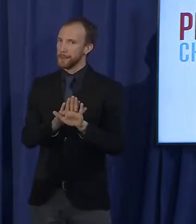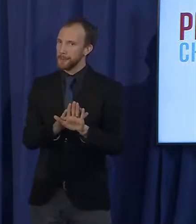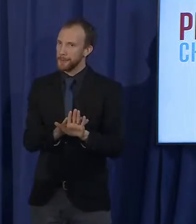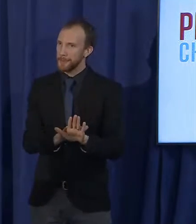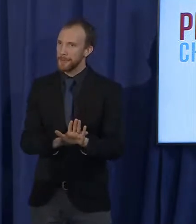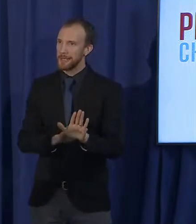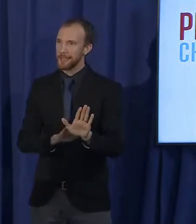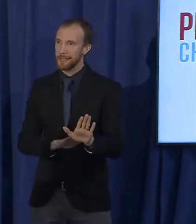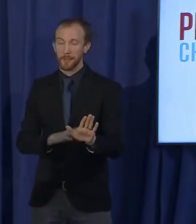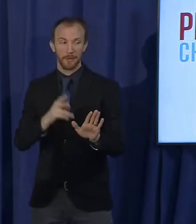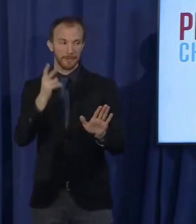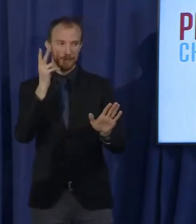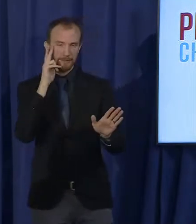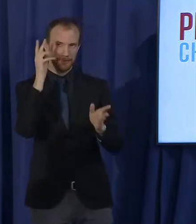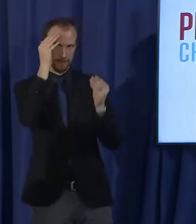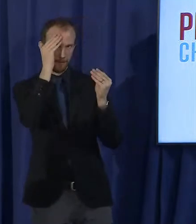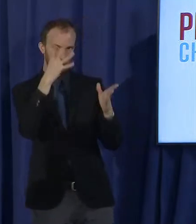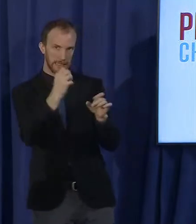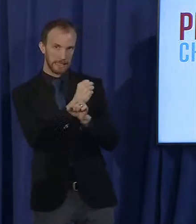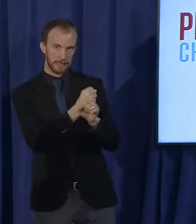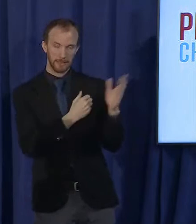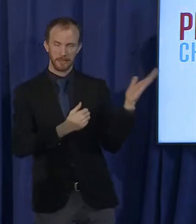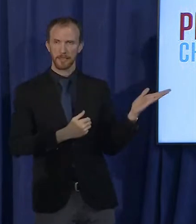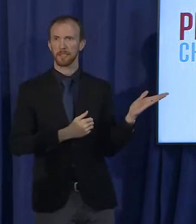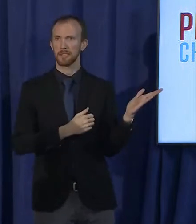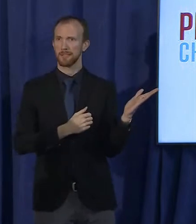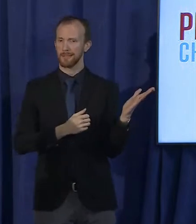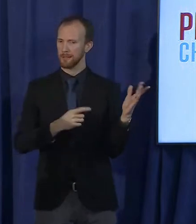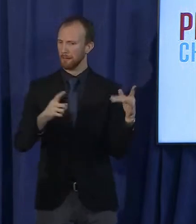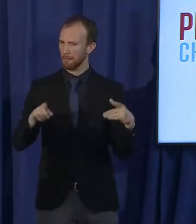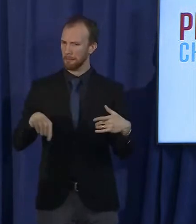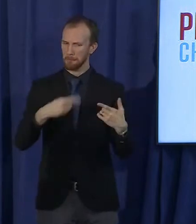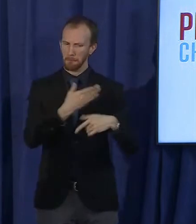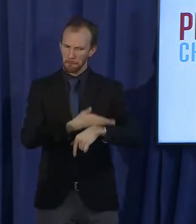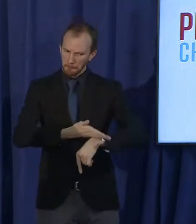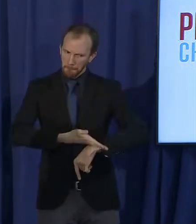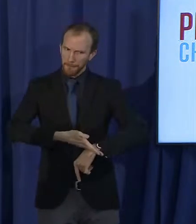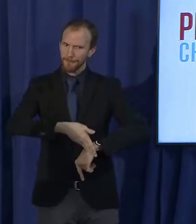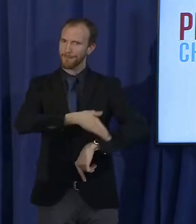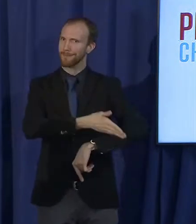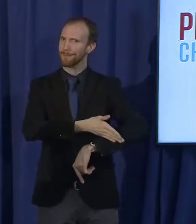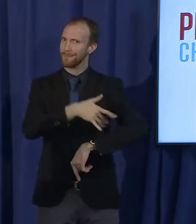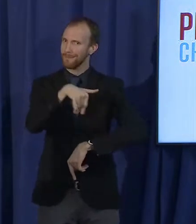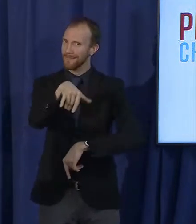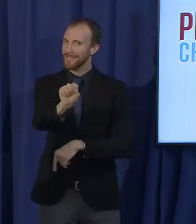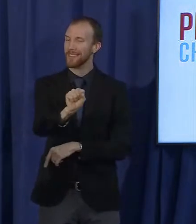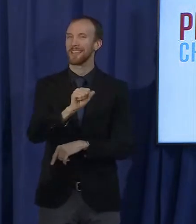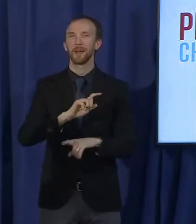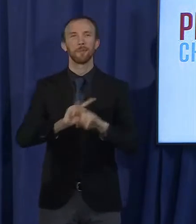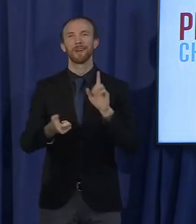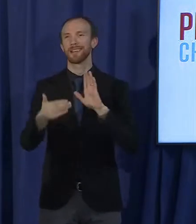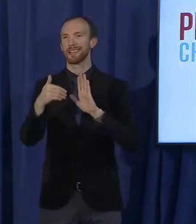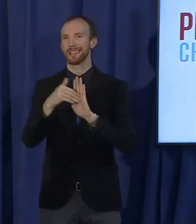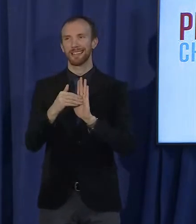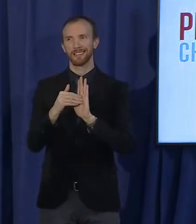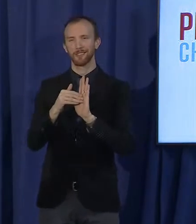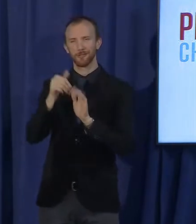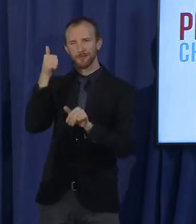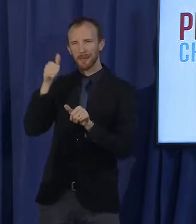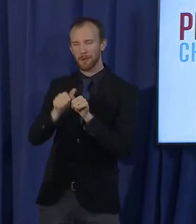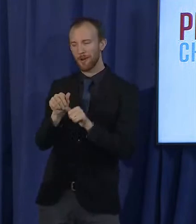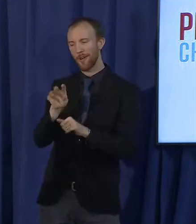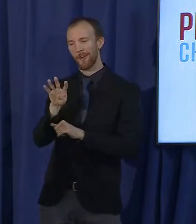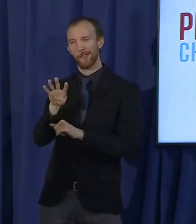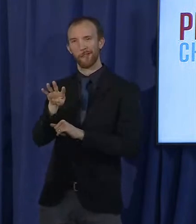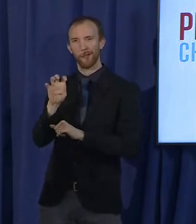We saw the data. We're definitely making good progress here, but we are still not even below that 400 case mark